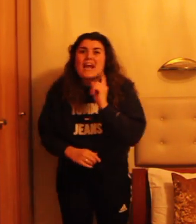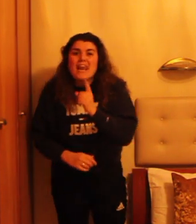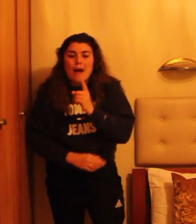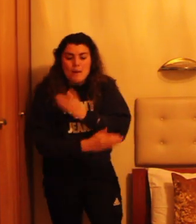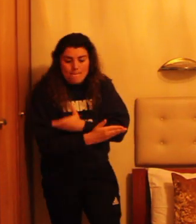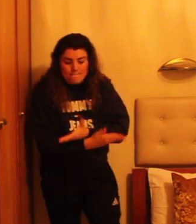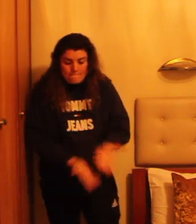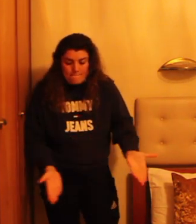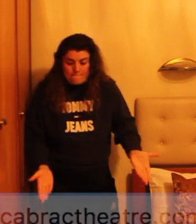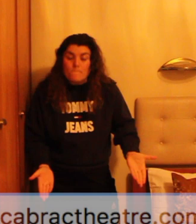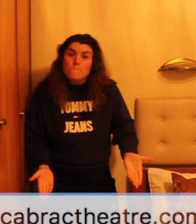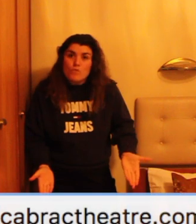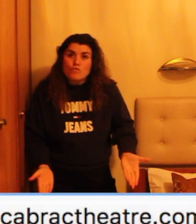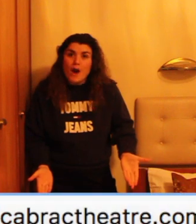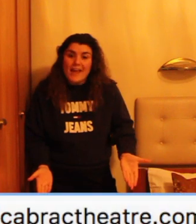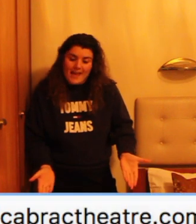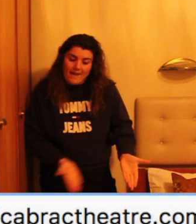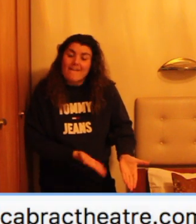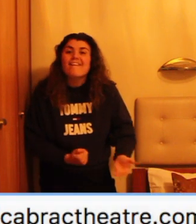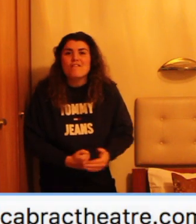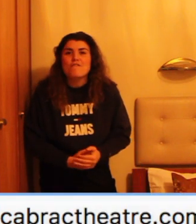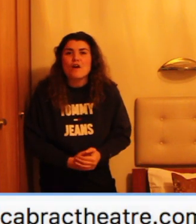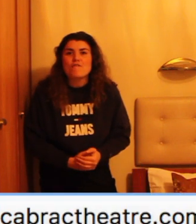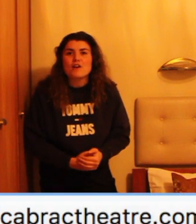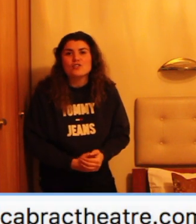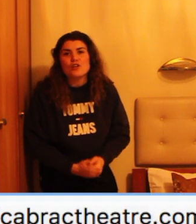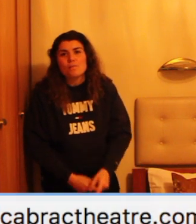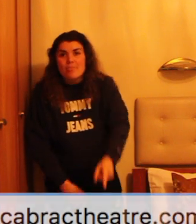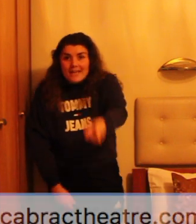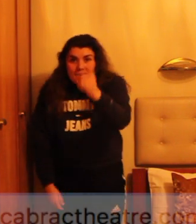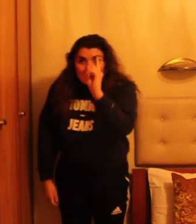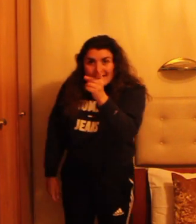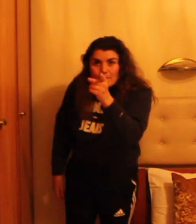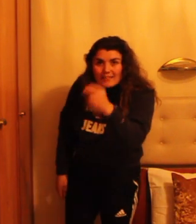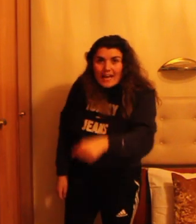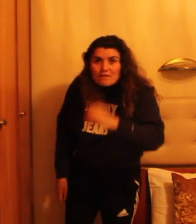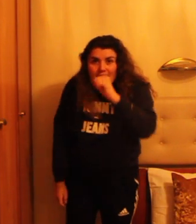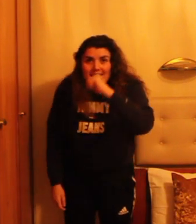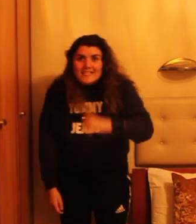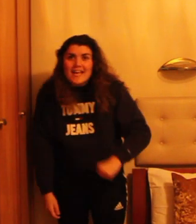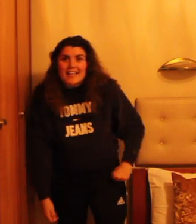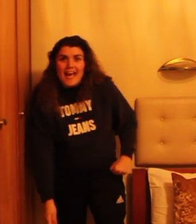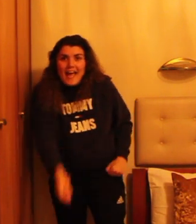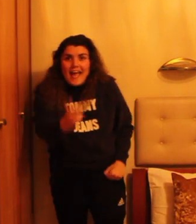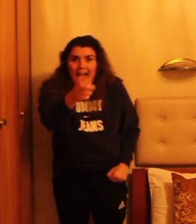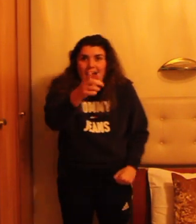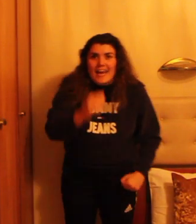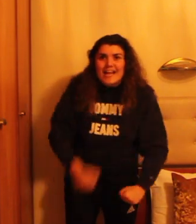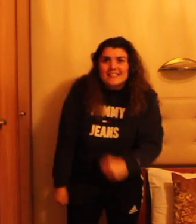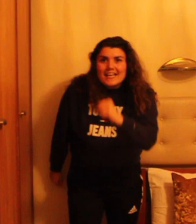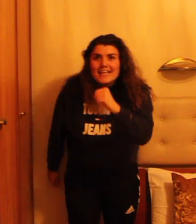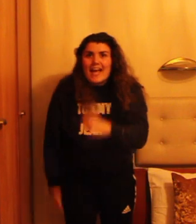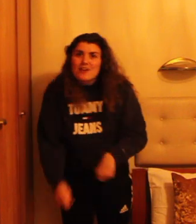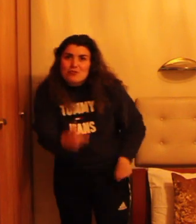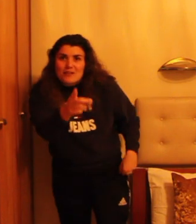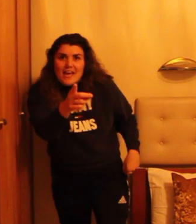Lab right here very, very soon. Keep safe, take care, and let's get